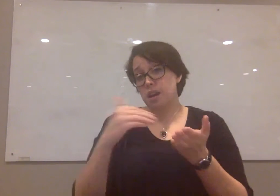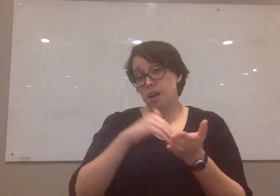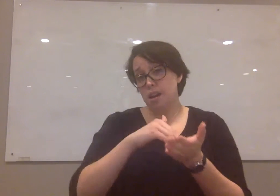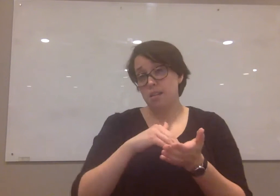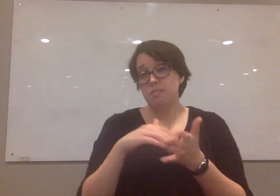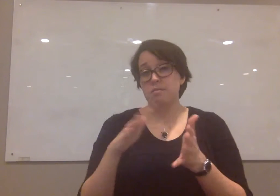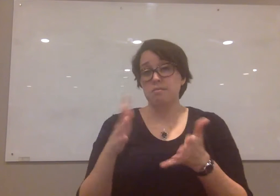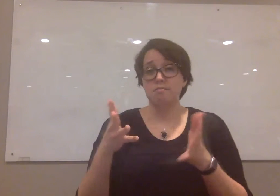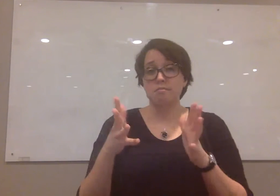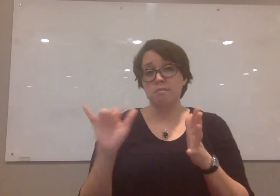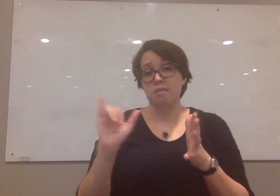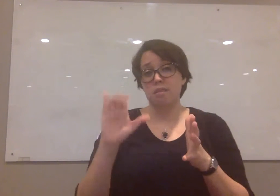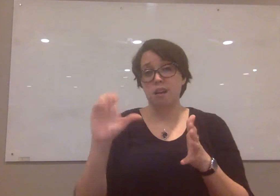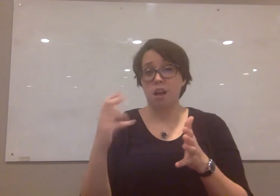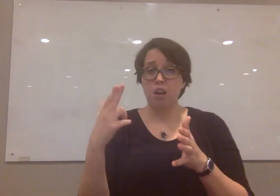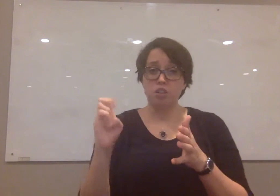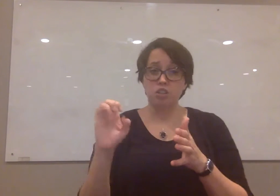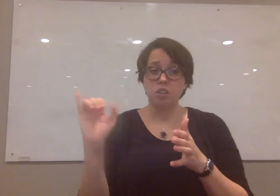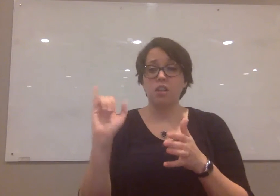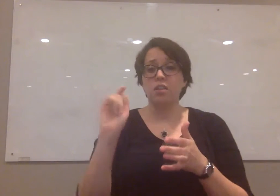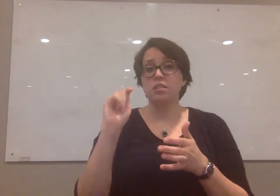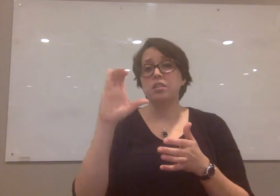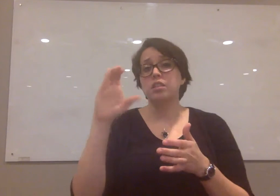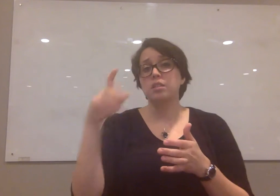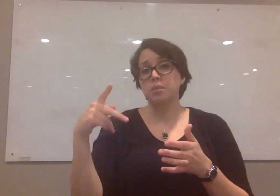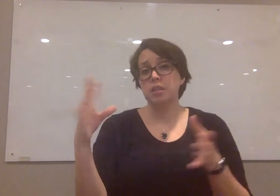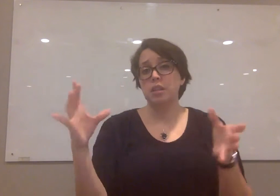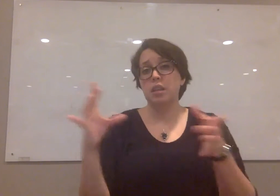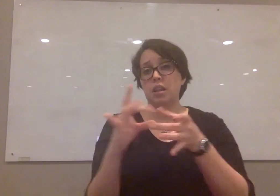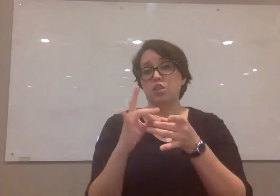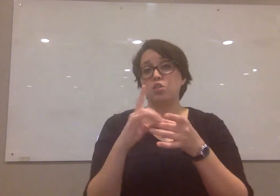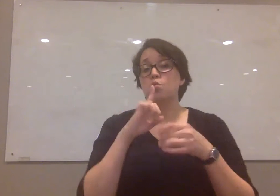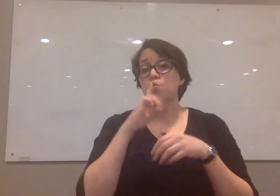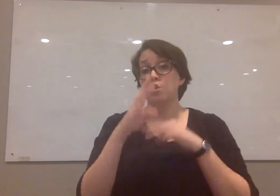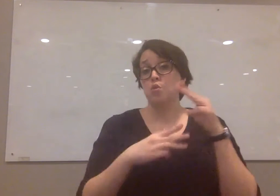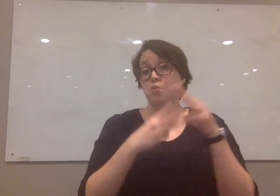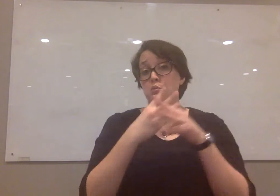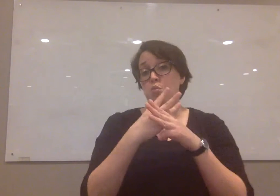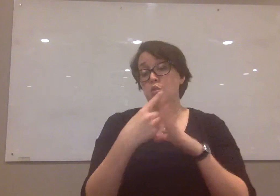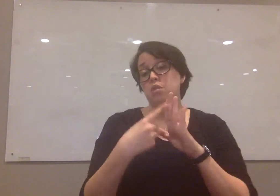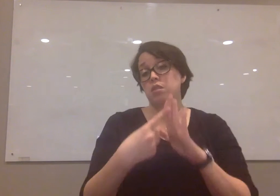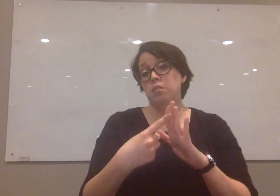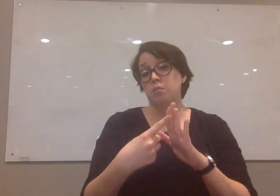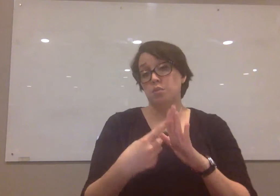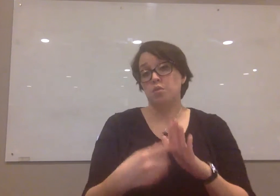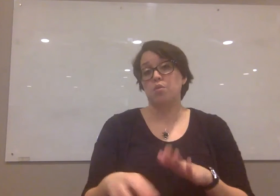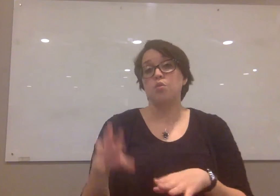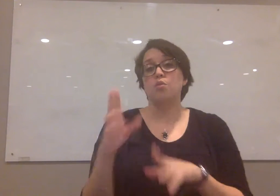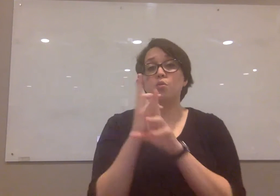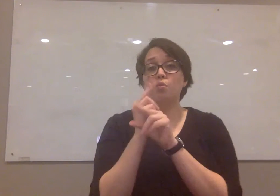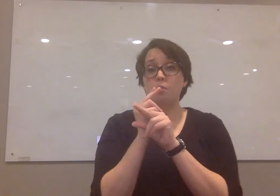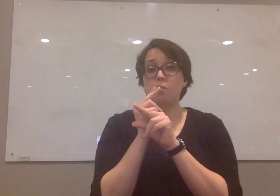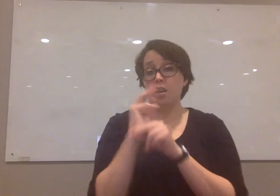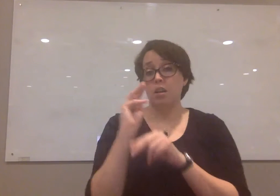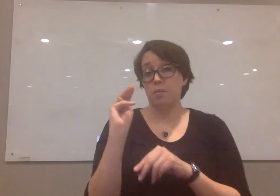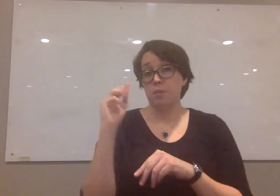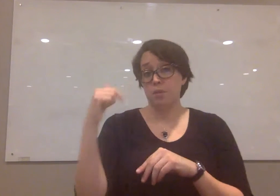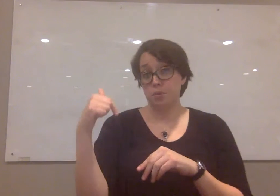still. So like a TCP connection. So for a real-world example, RabbitMQ, just like